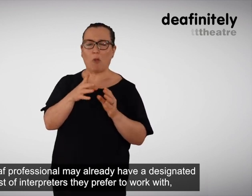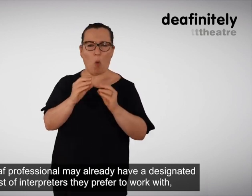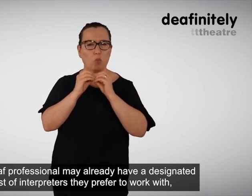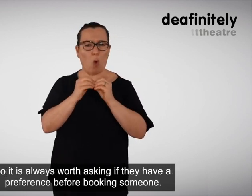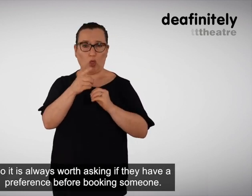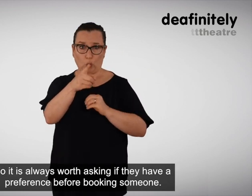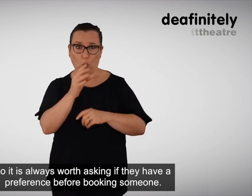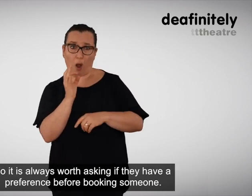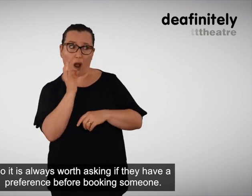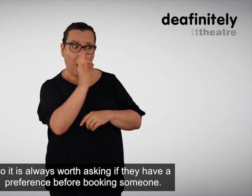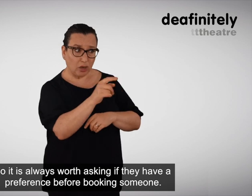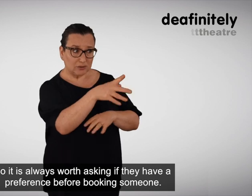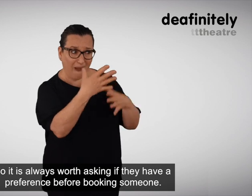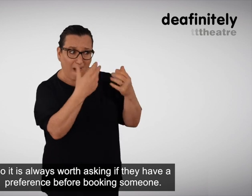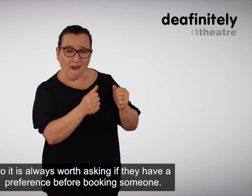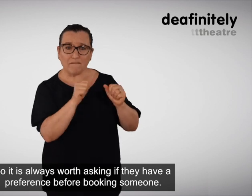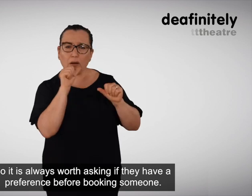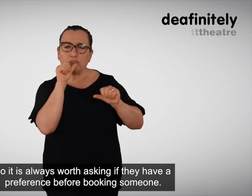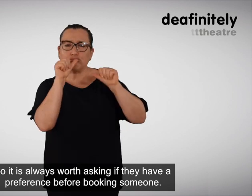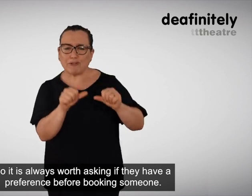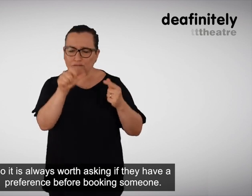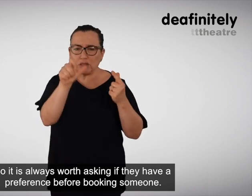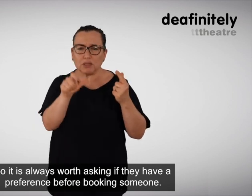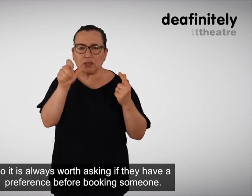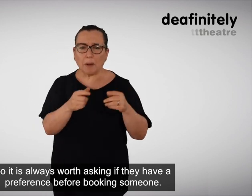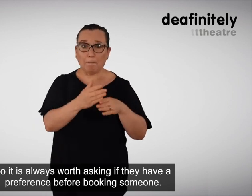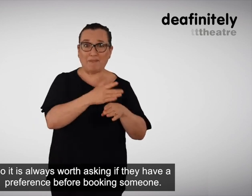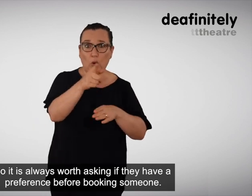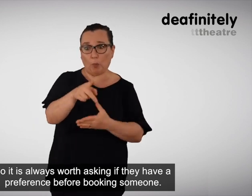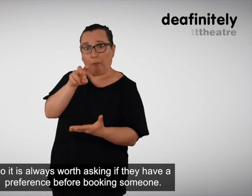So it is always worth asking if they have a preference before booking someone.